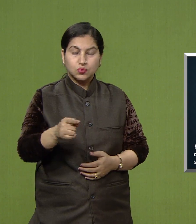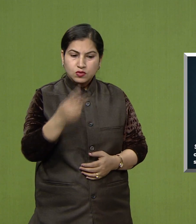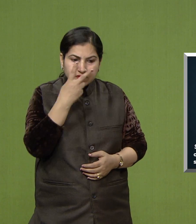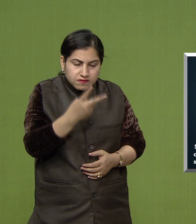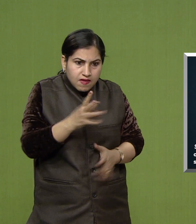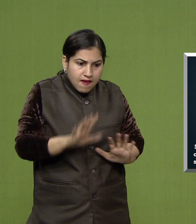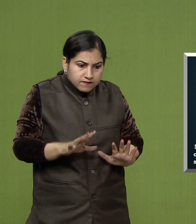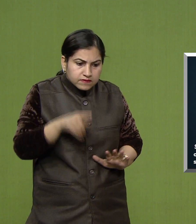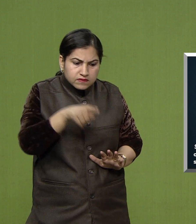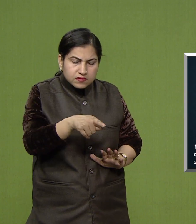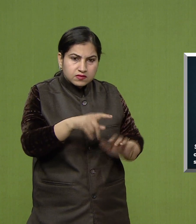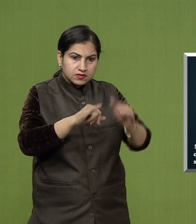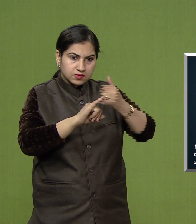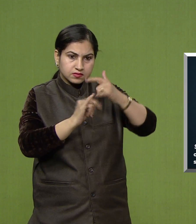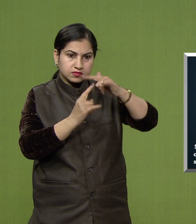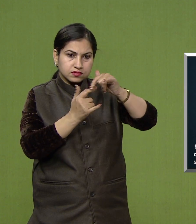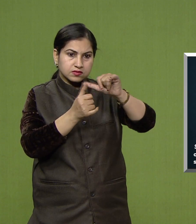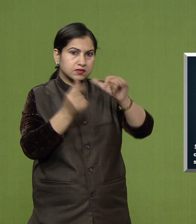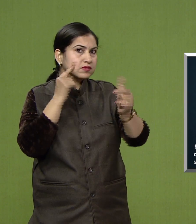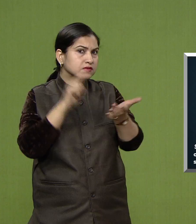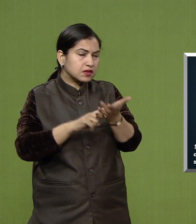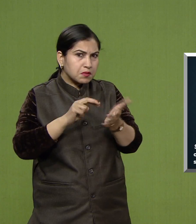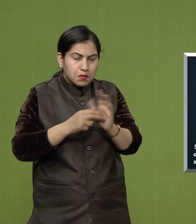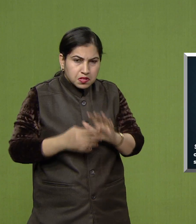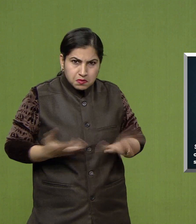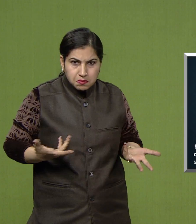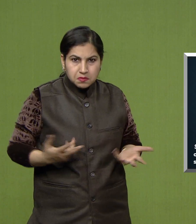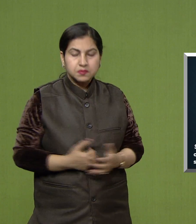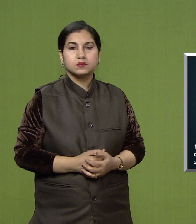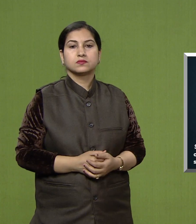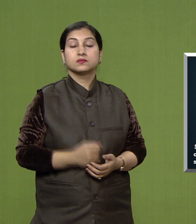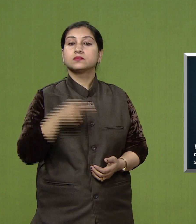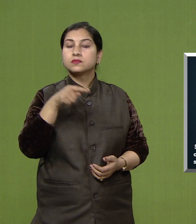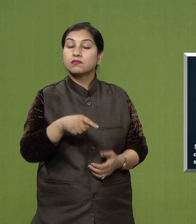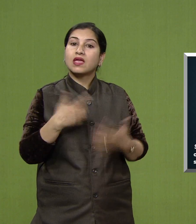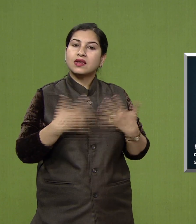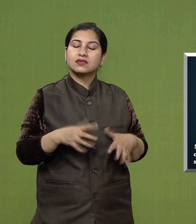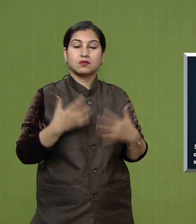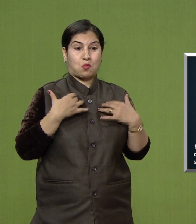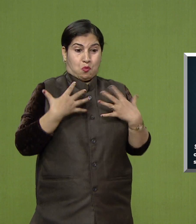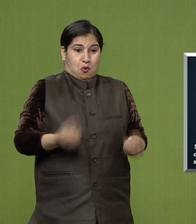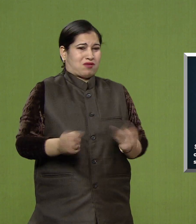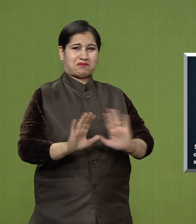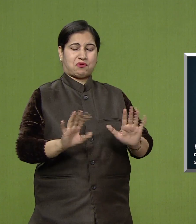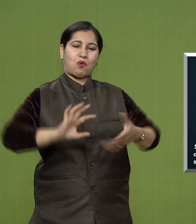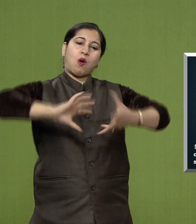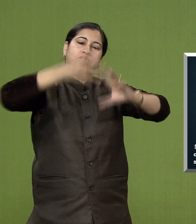what a stain is? A stain is an unwanted mark of discoloration on